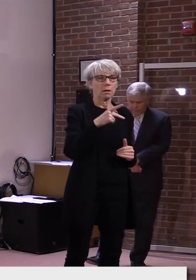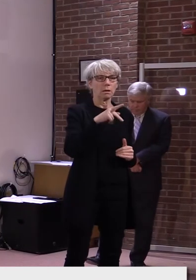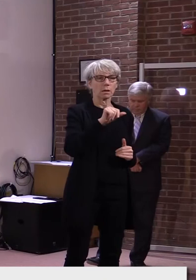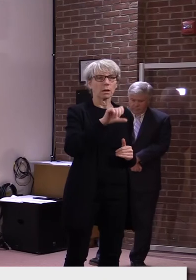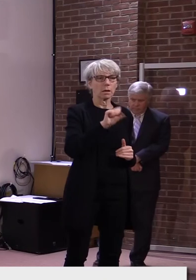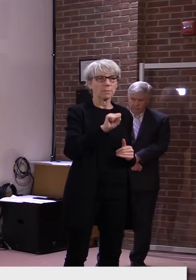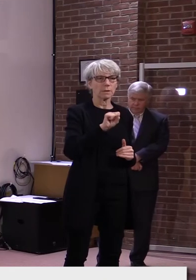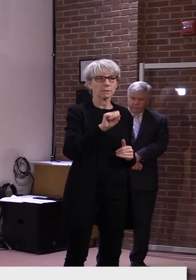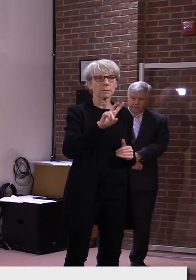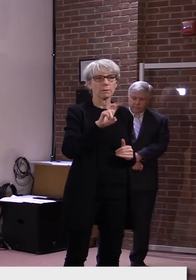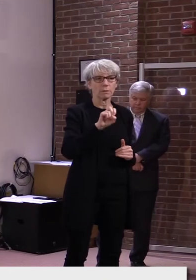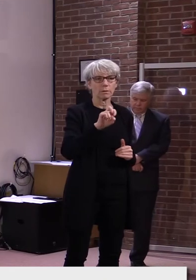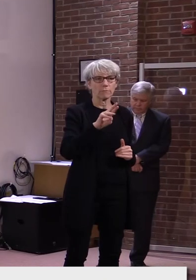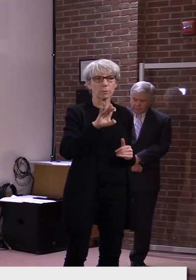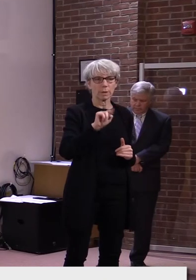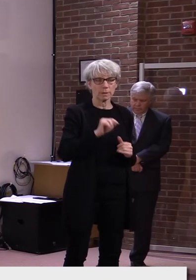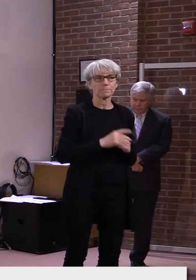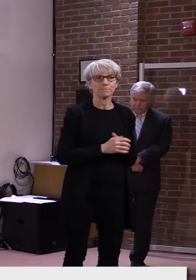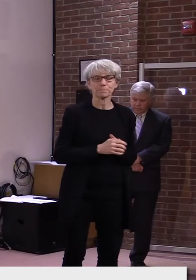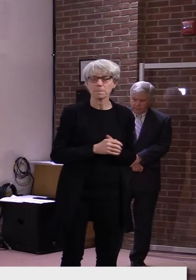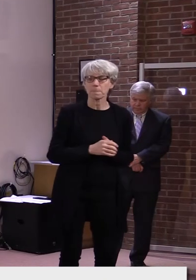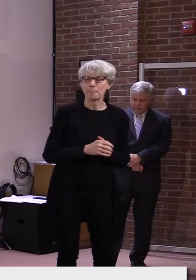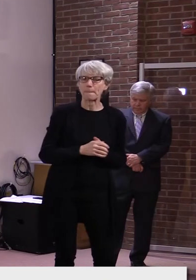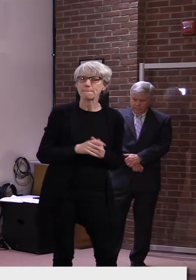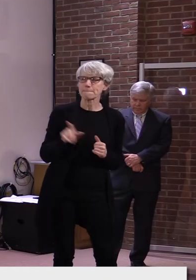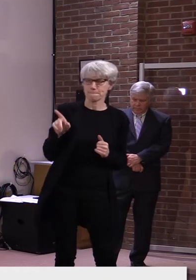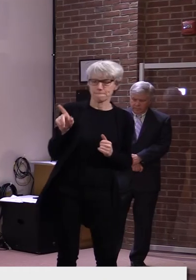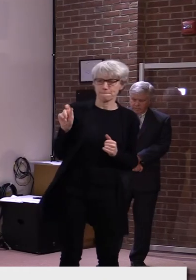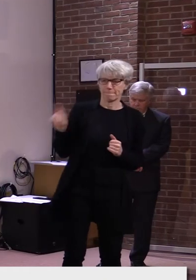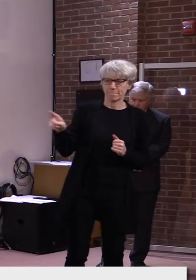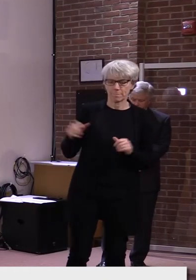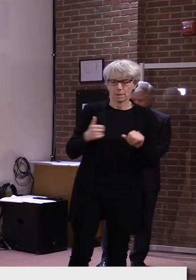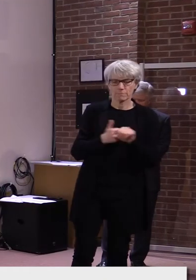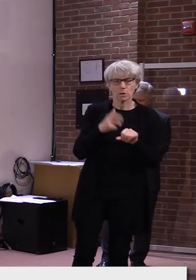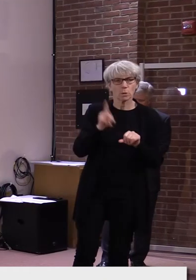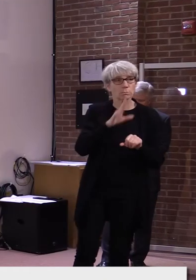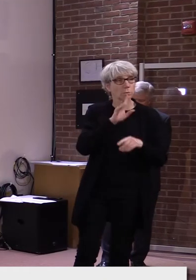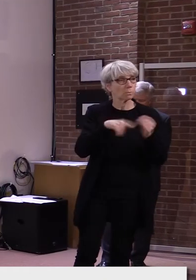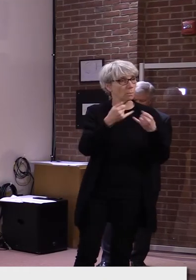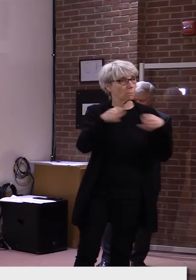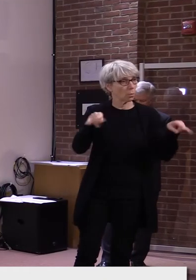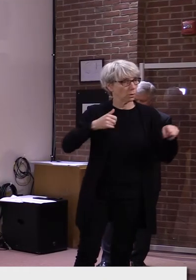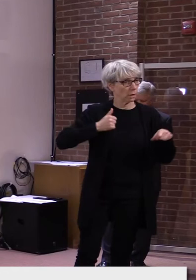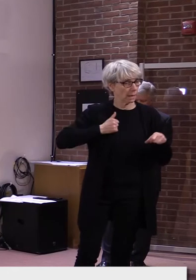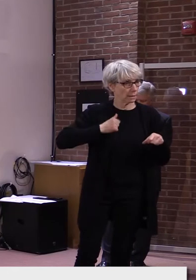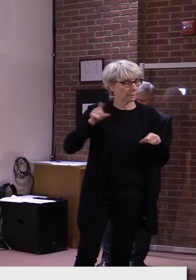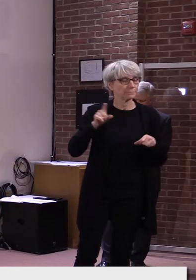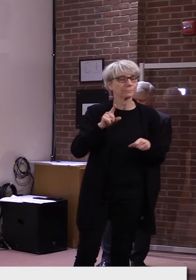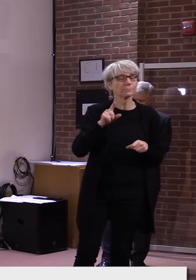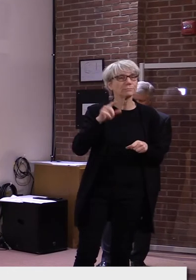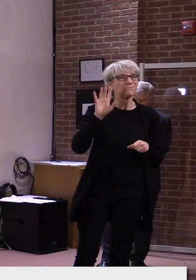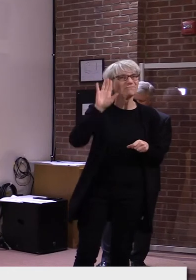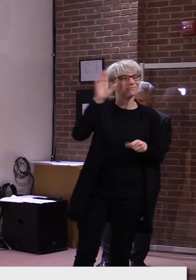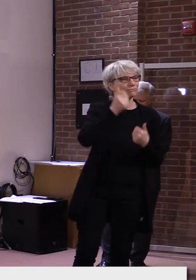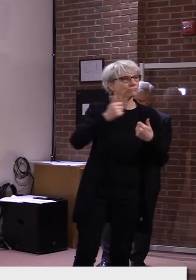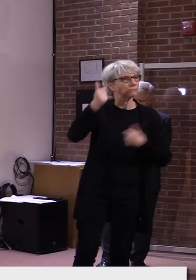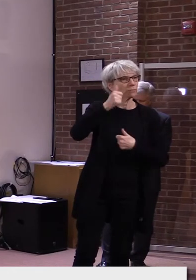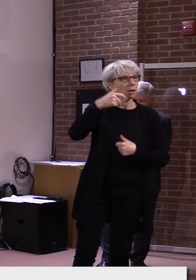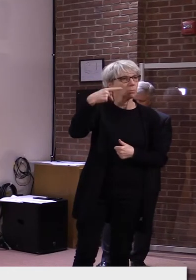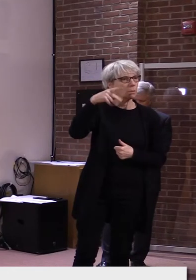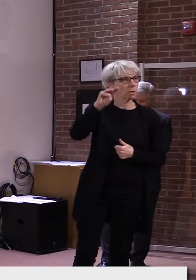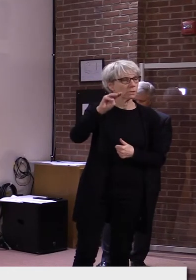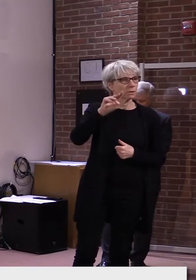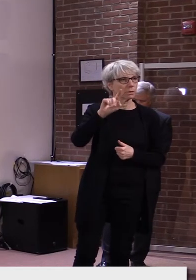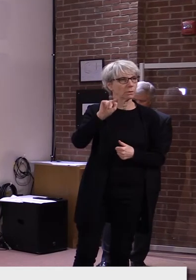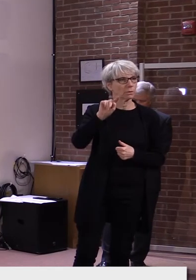Thanks, Jason. Governor, following up on the discussion about the Canadian border, Prime Minister Trudeau said in